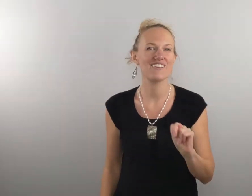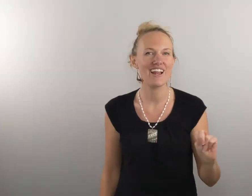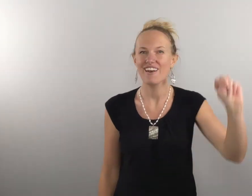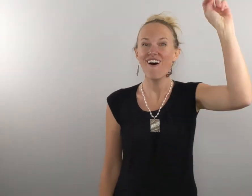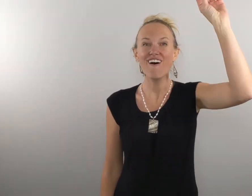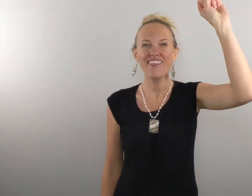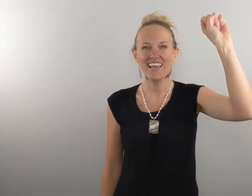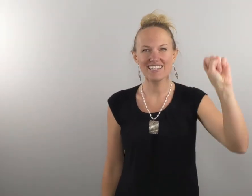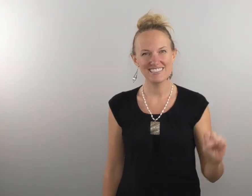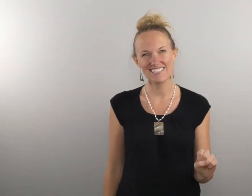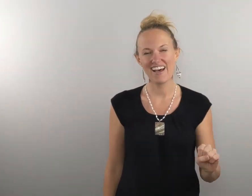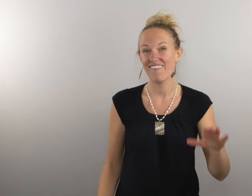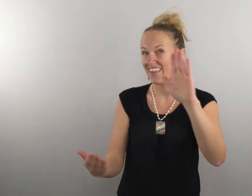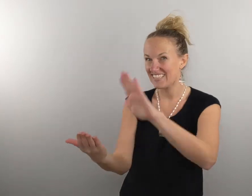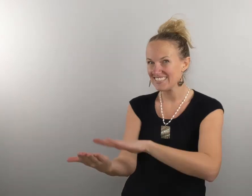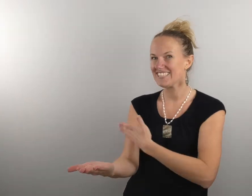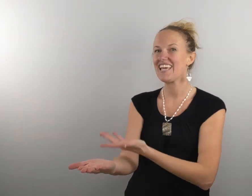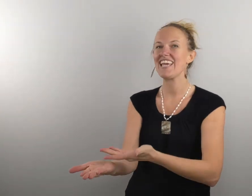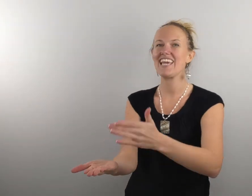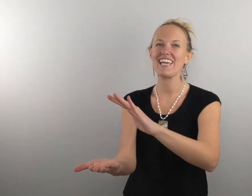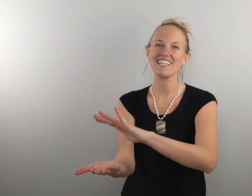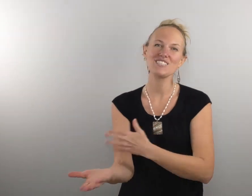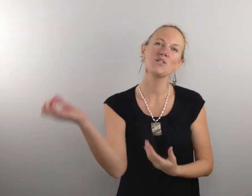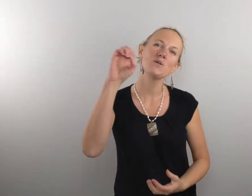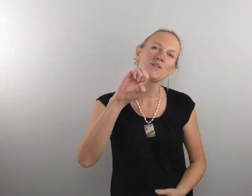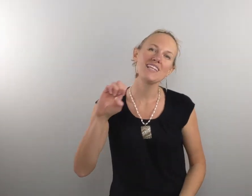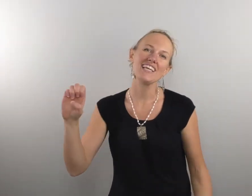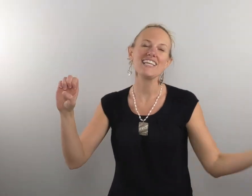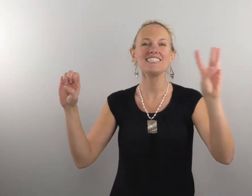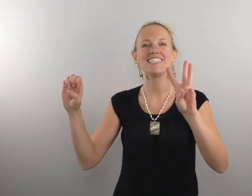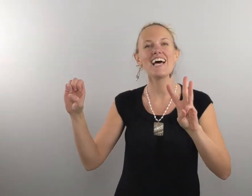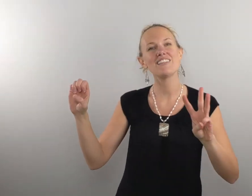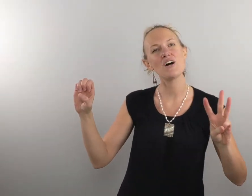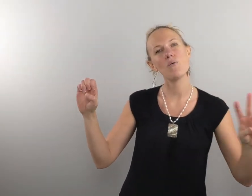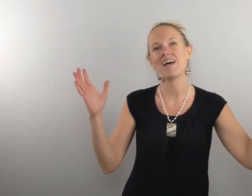the north and the south, sing to the east and the west.